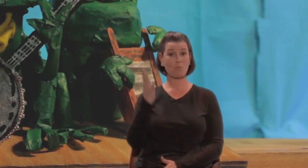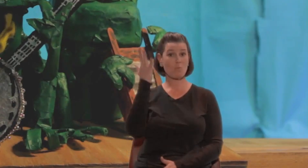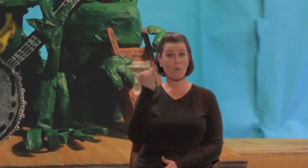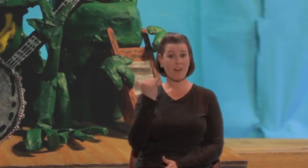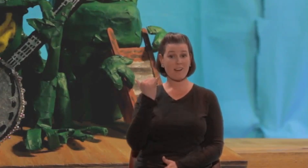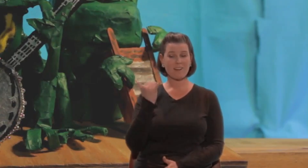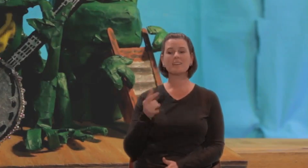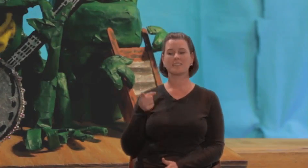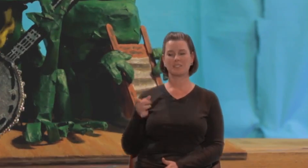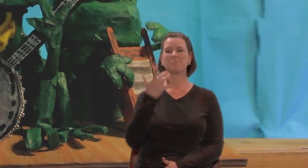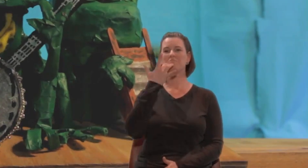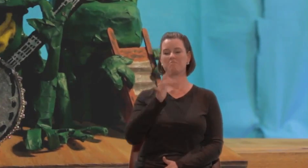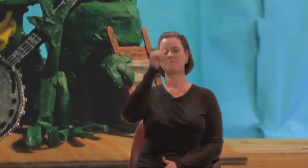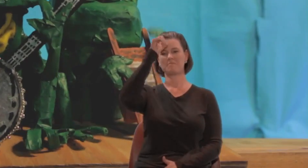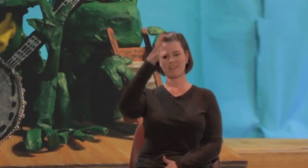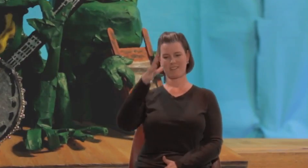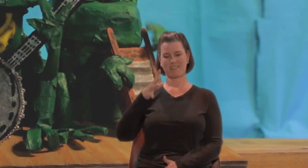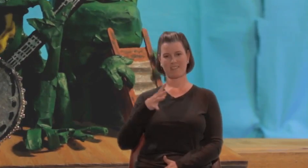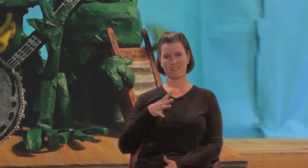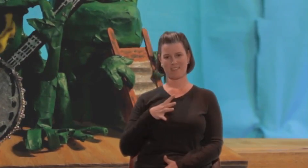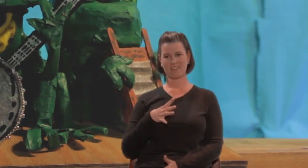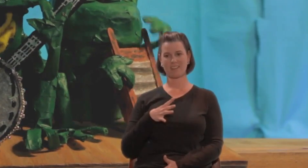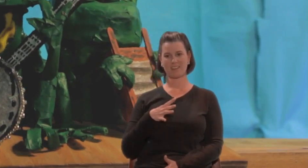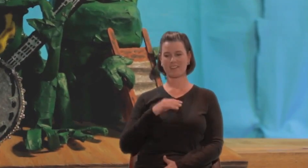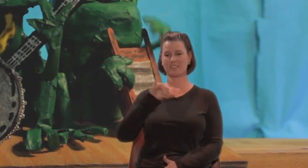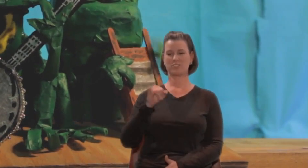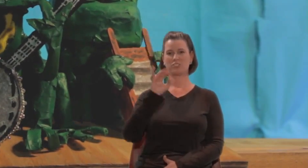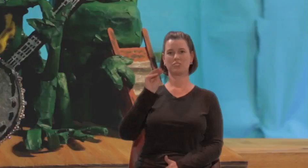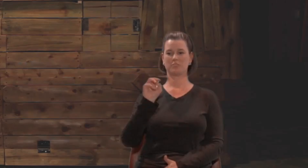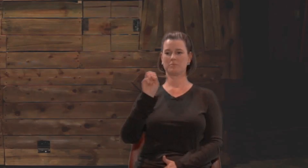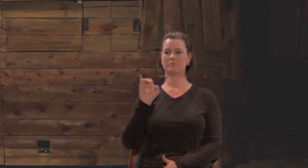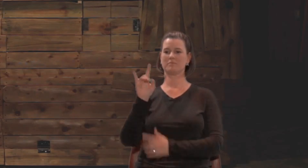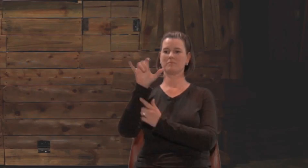Oh, he's a lucky, lucky man. Oh, Jim Smiley.